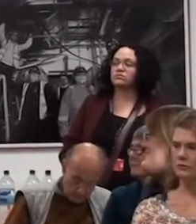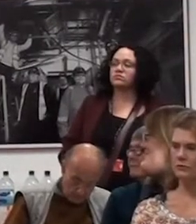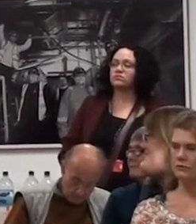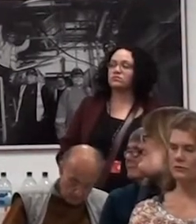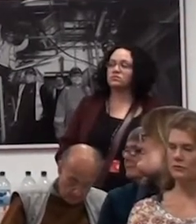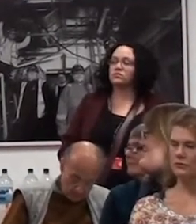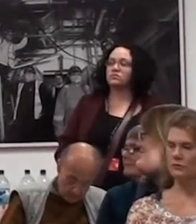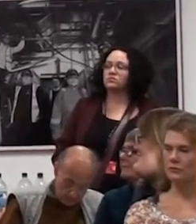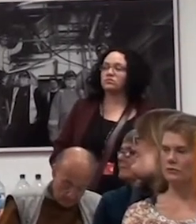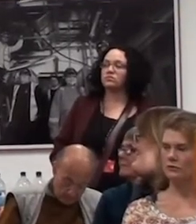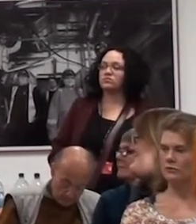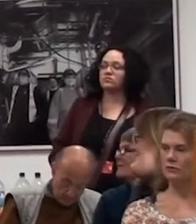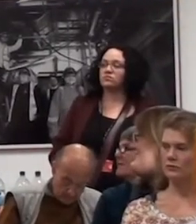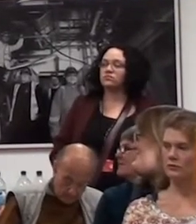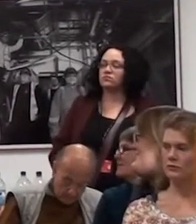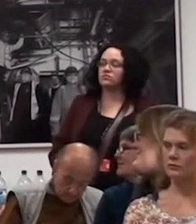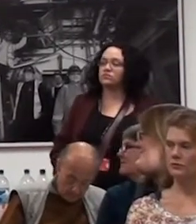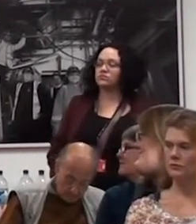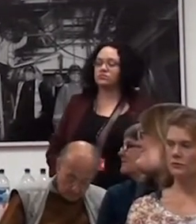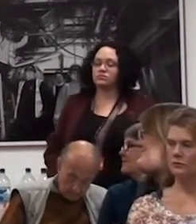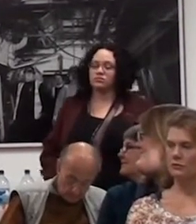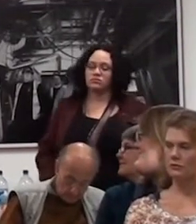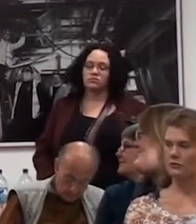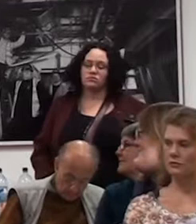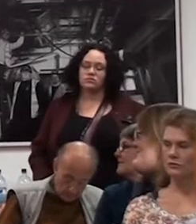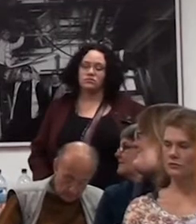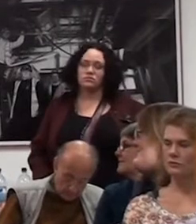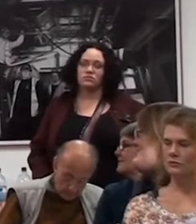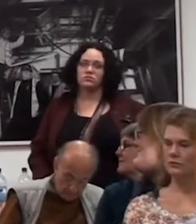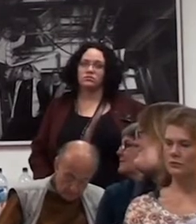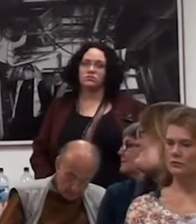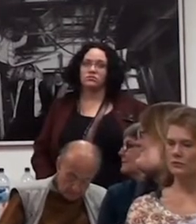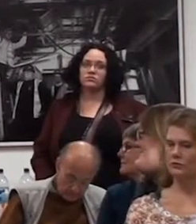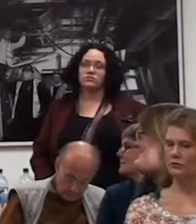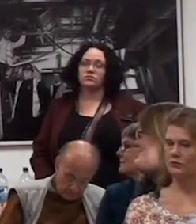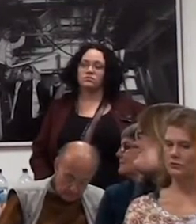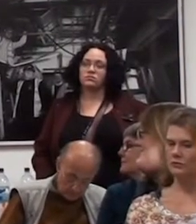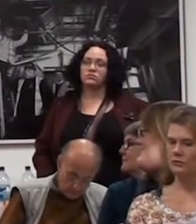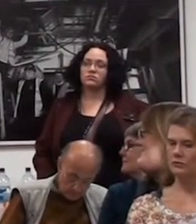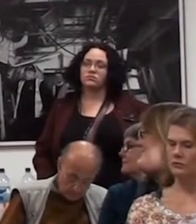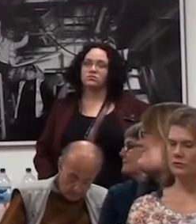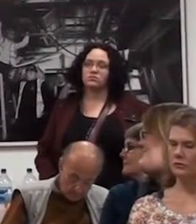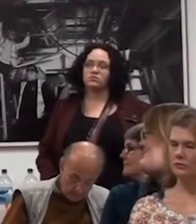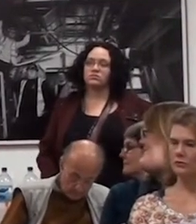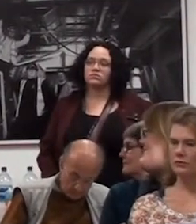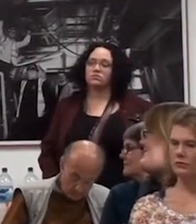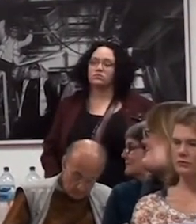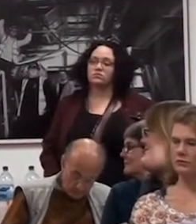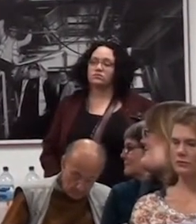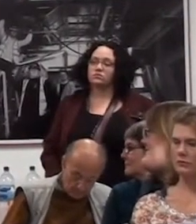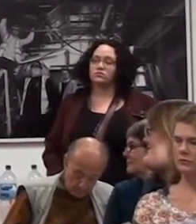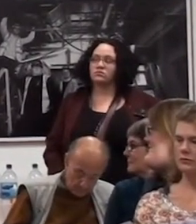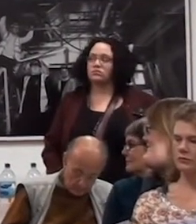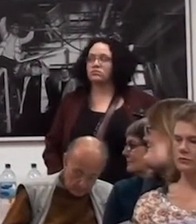in our activism as disabled people, we have to highlight the civilian casualties and how the